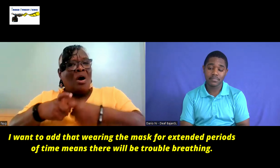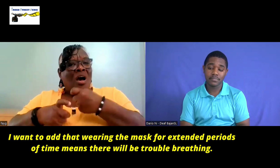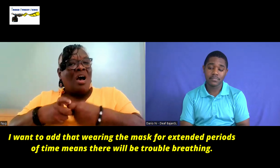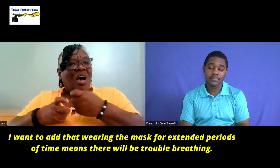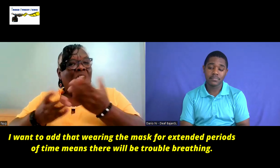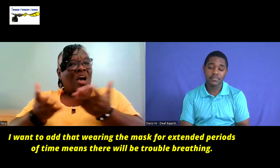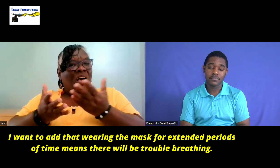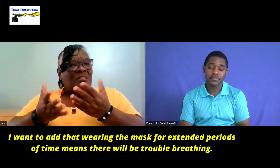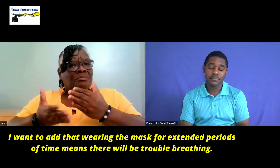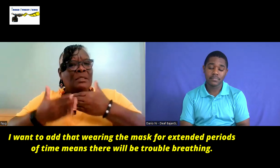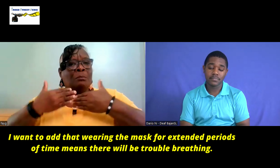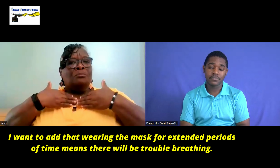trouble breathing.